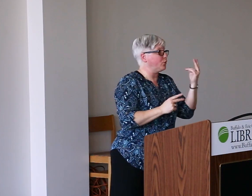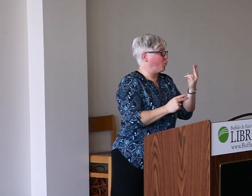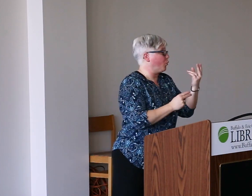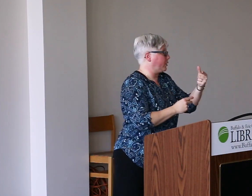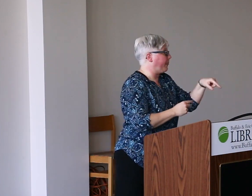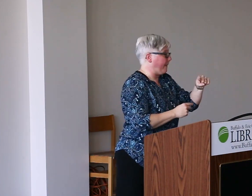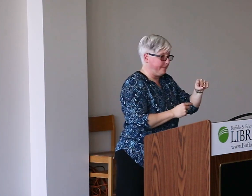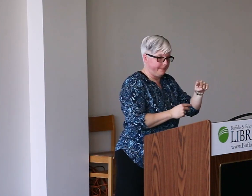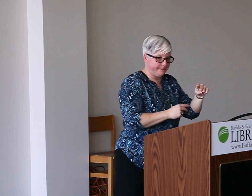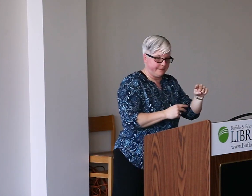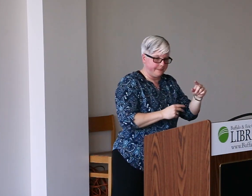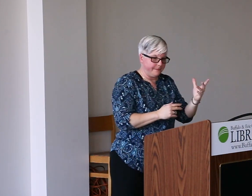people who prefer to use them.